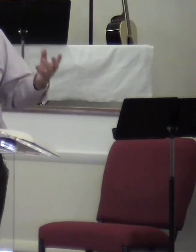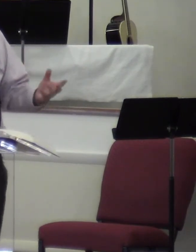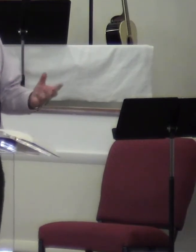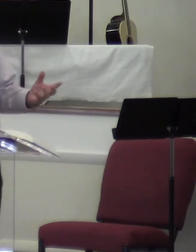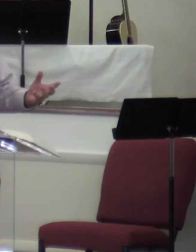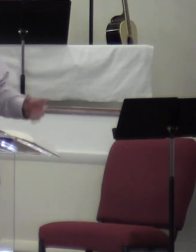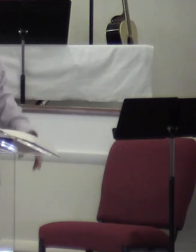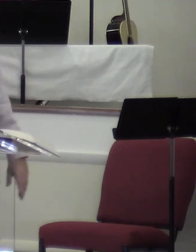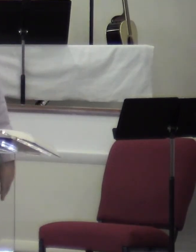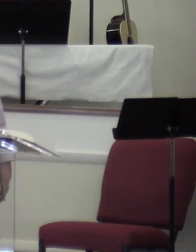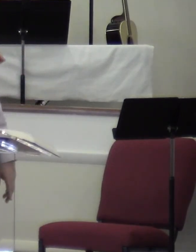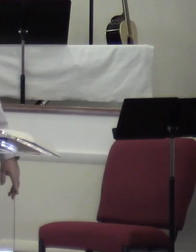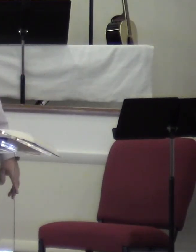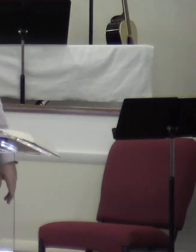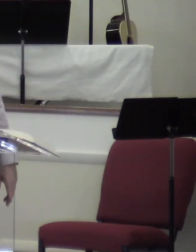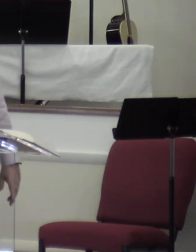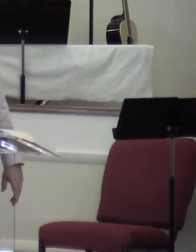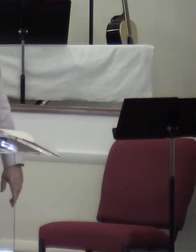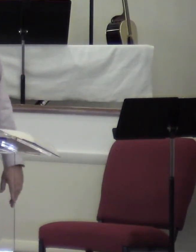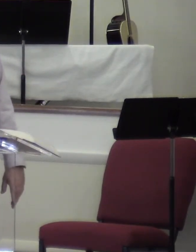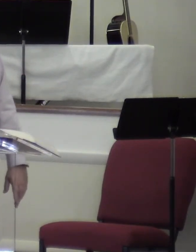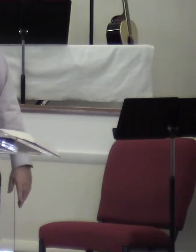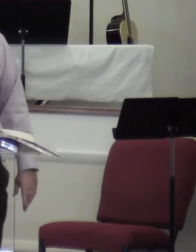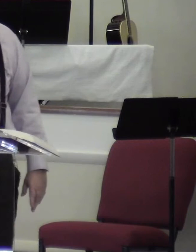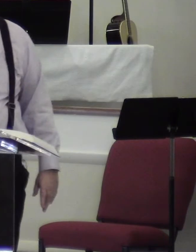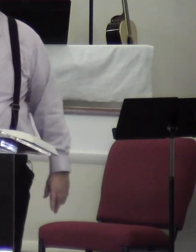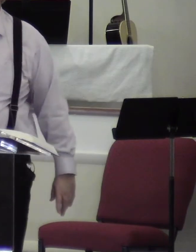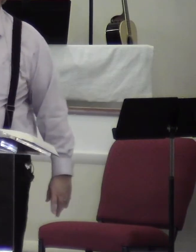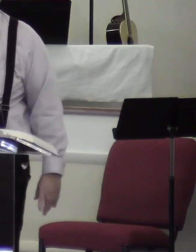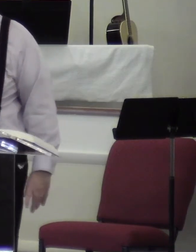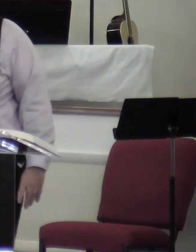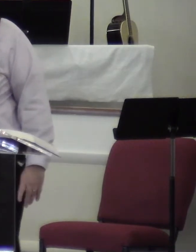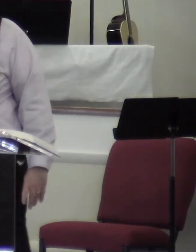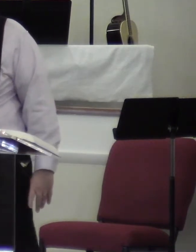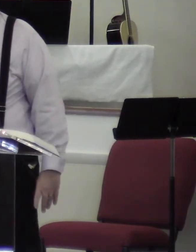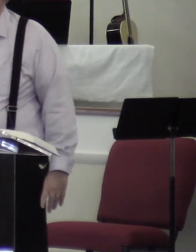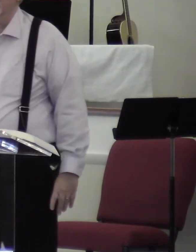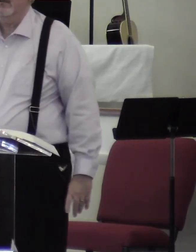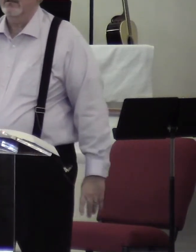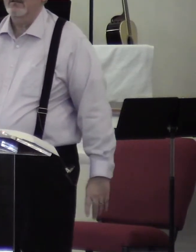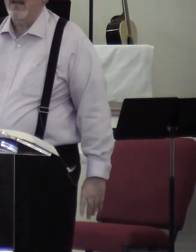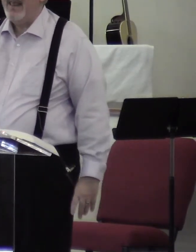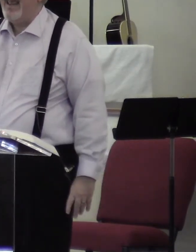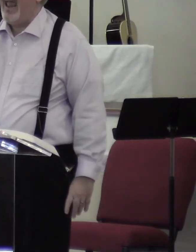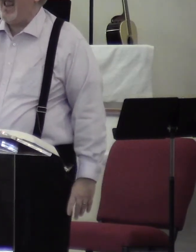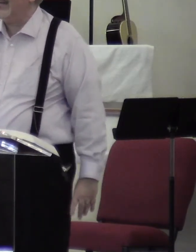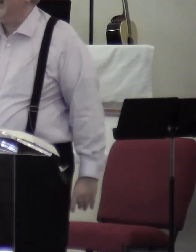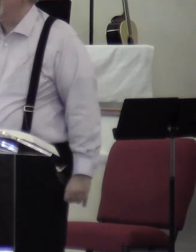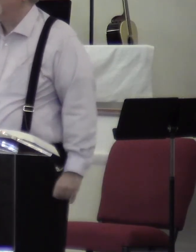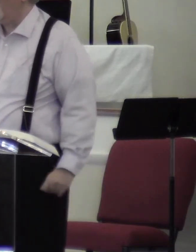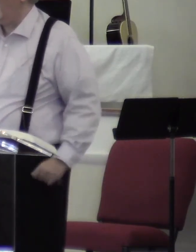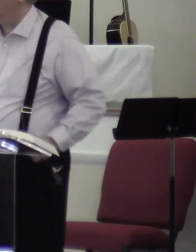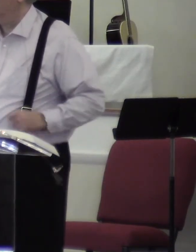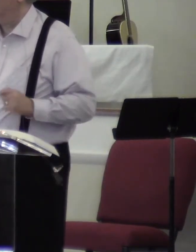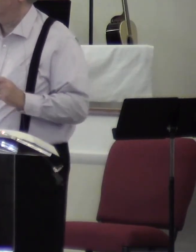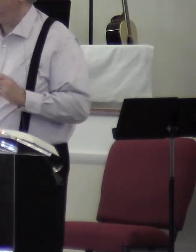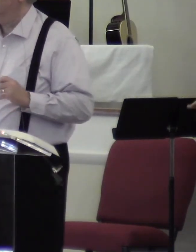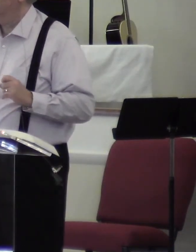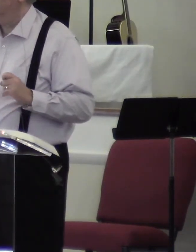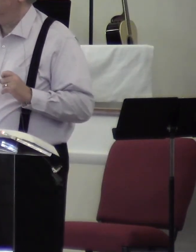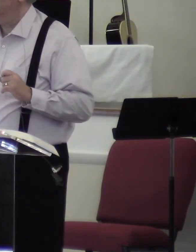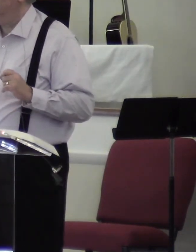and they're going to ah, and they say, how much like Jesus they look. And they act and they talk.